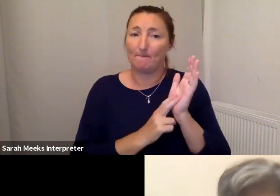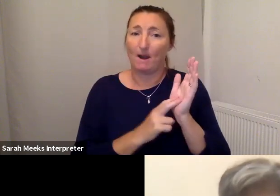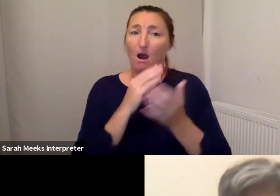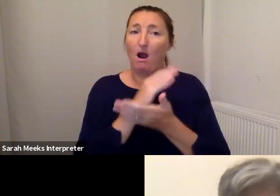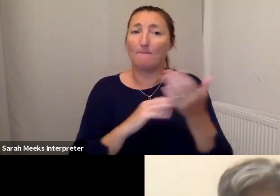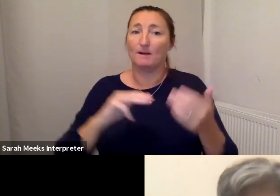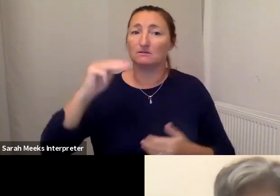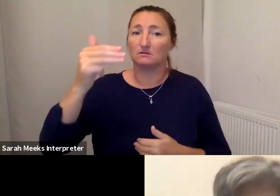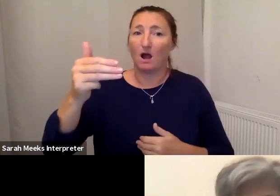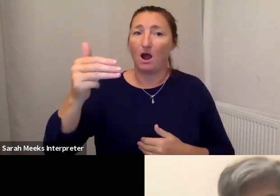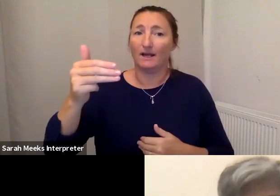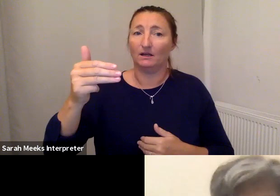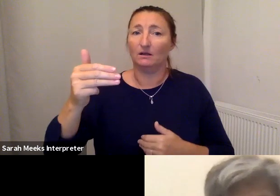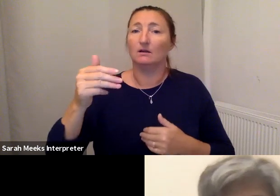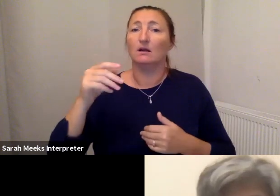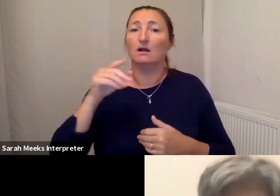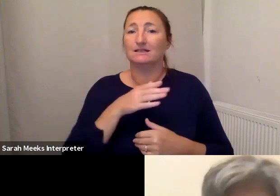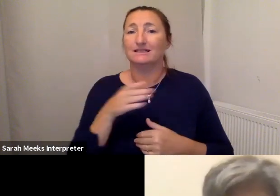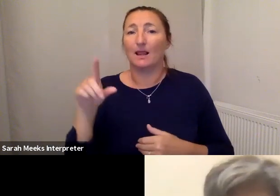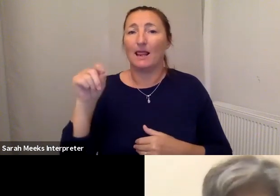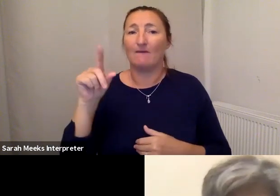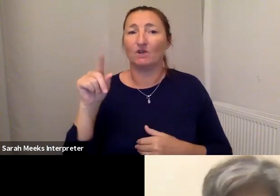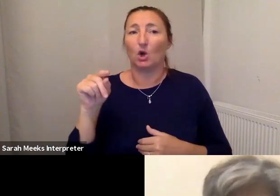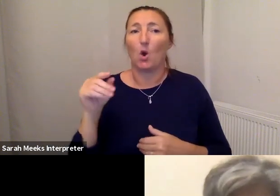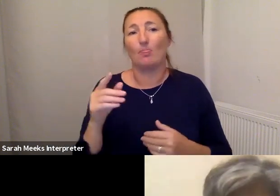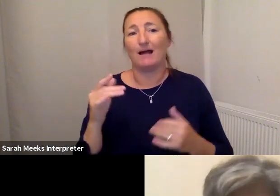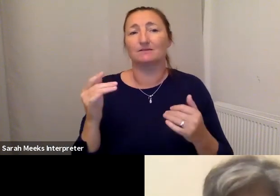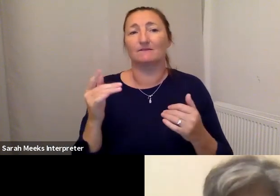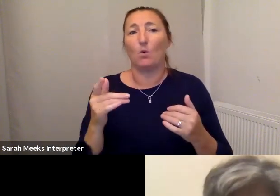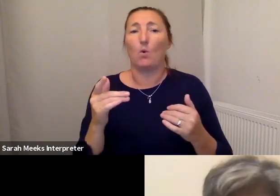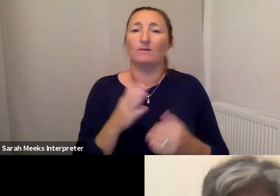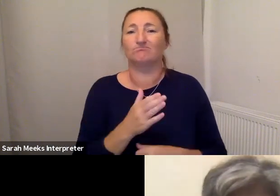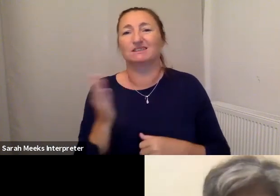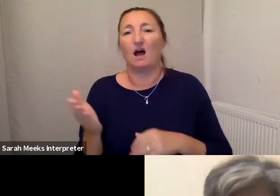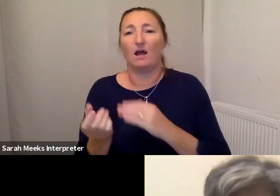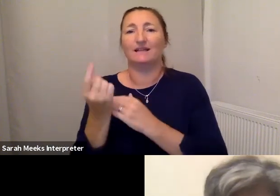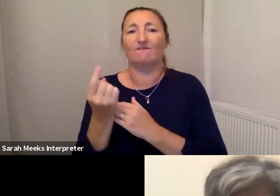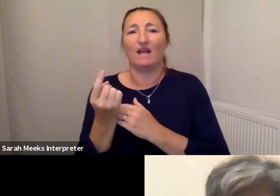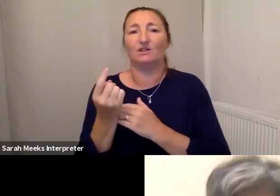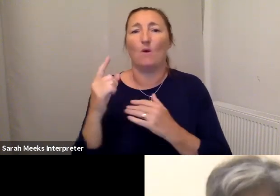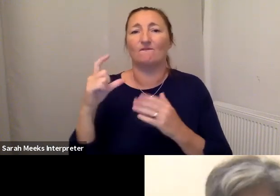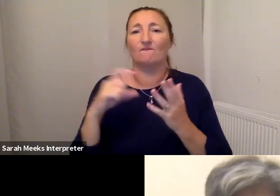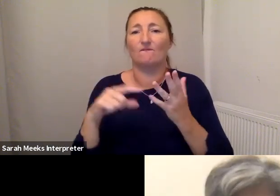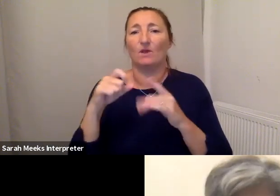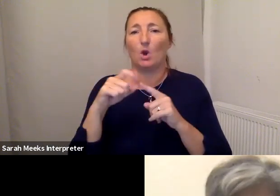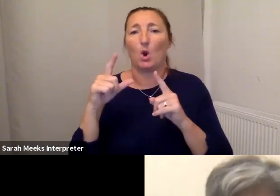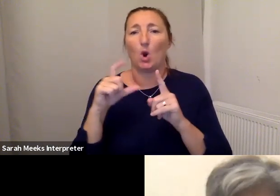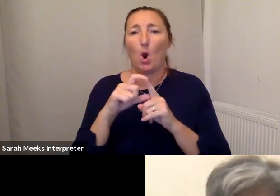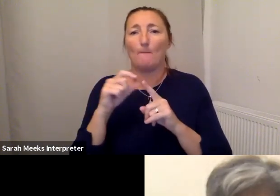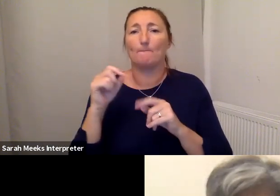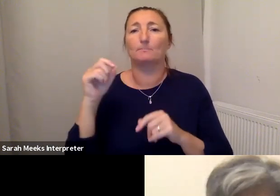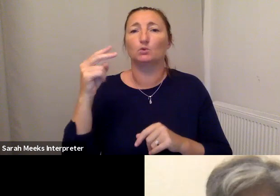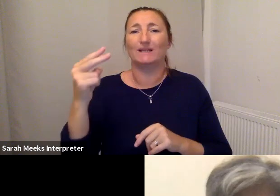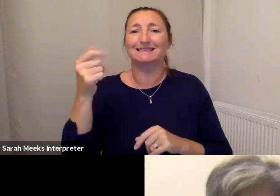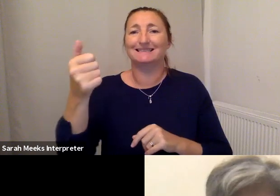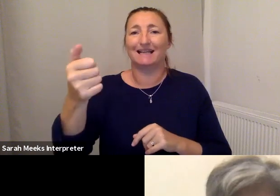November 2021 from 9:30 to 11 in the morning. It will be streamed live on YouTube